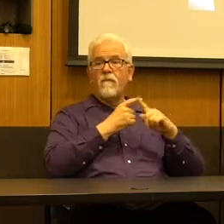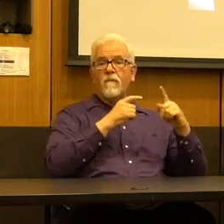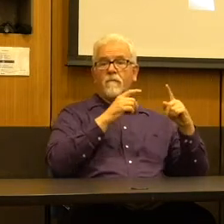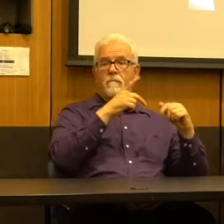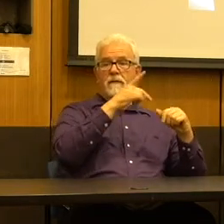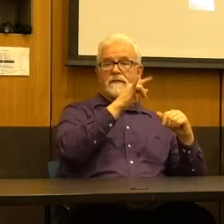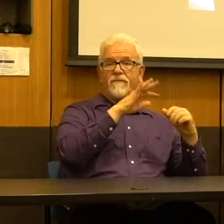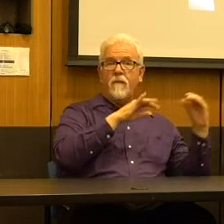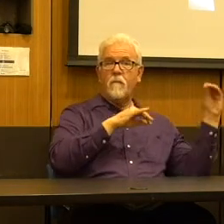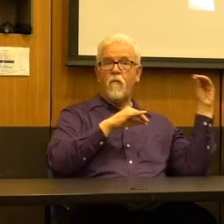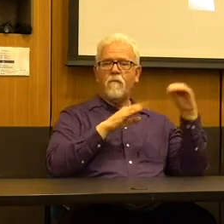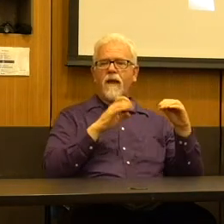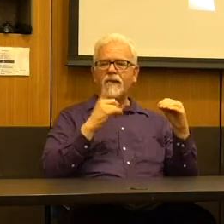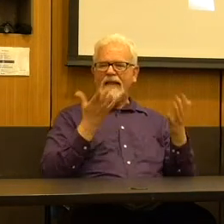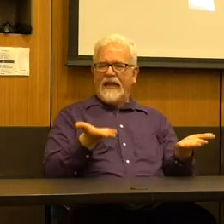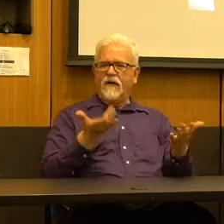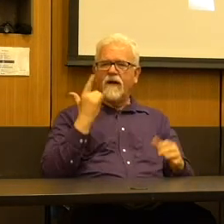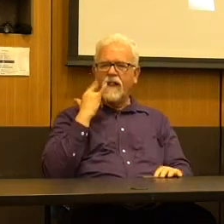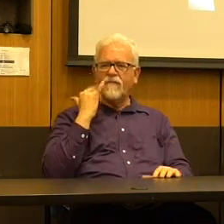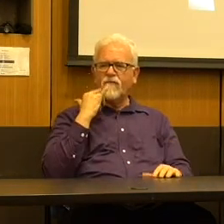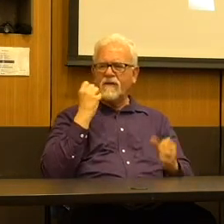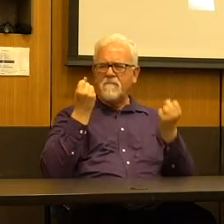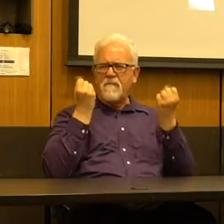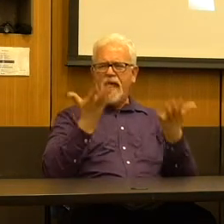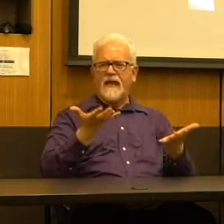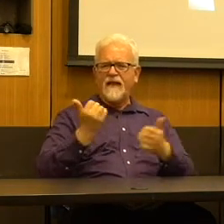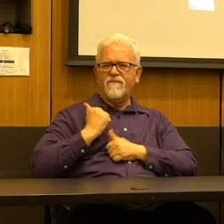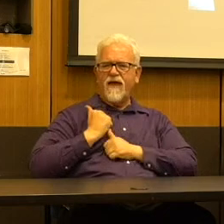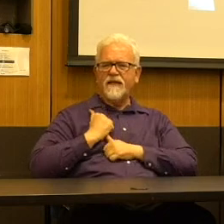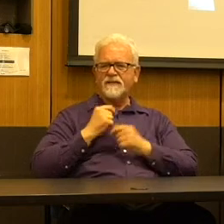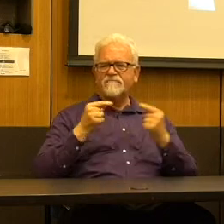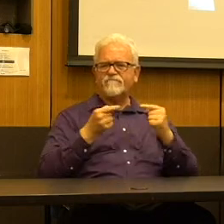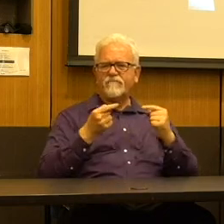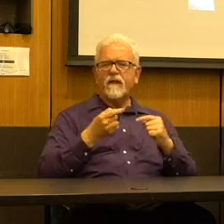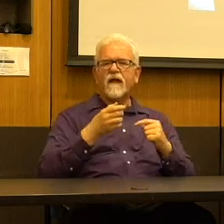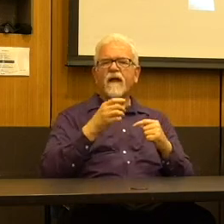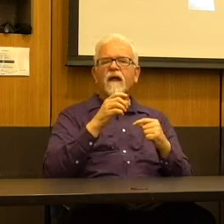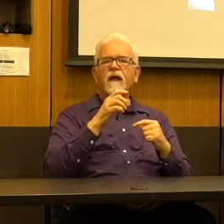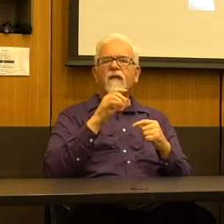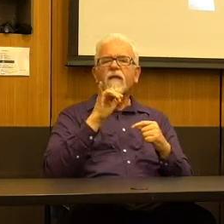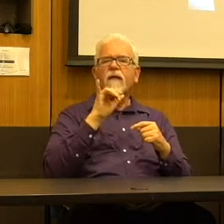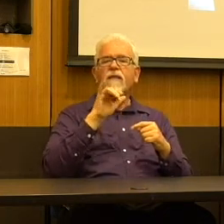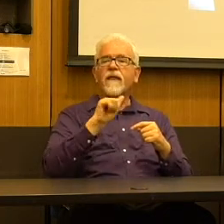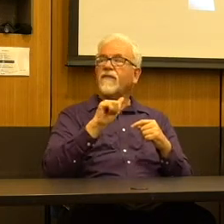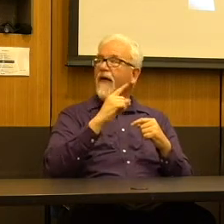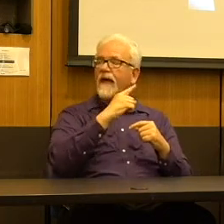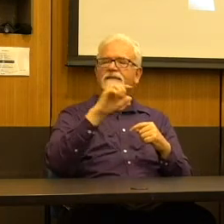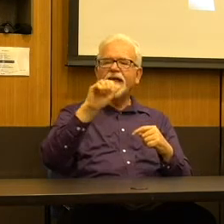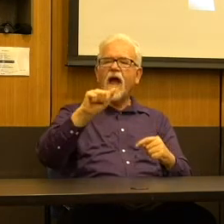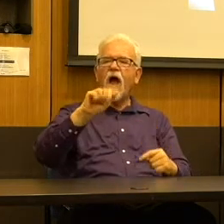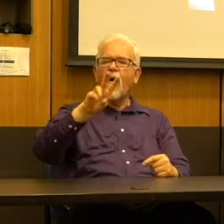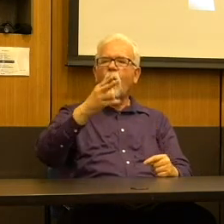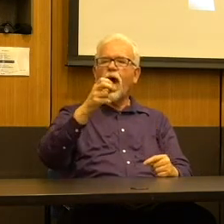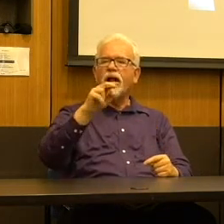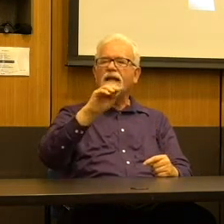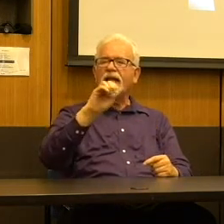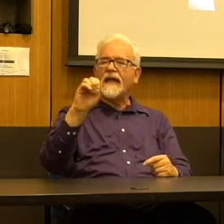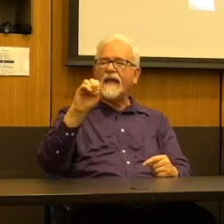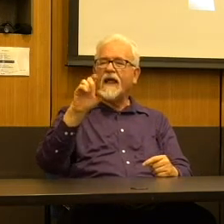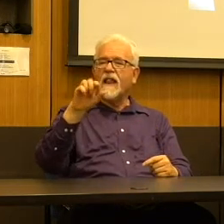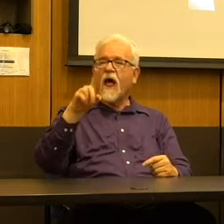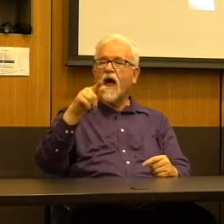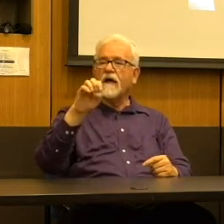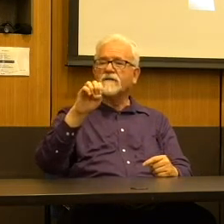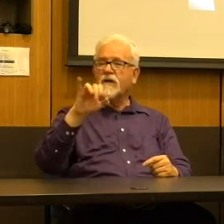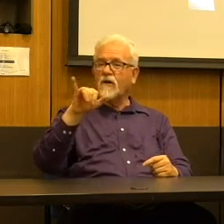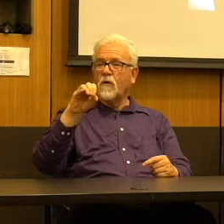Pacific was here in California. And this is actually the Ahwahnee Lodge at Yosemite, which, like a lot of